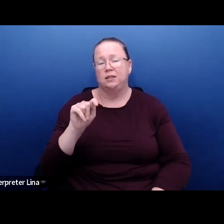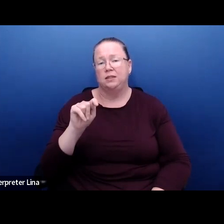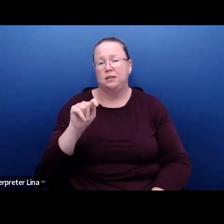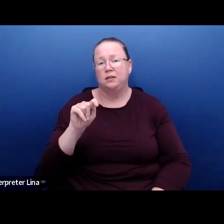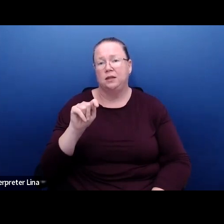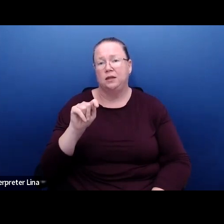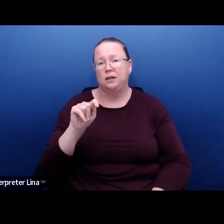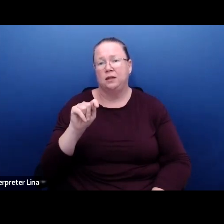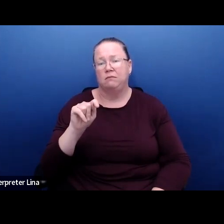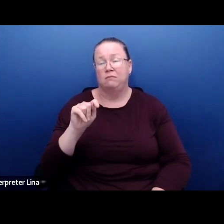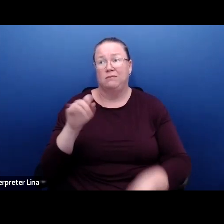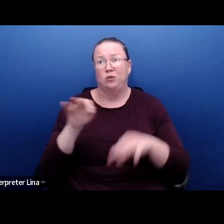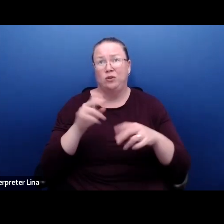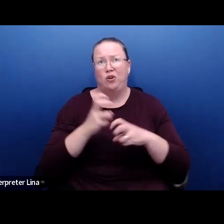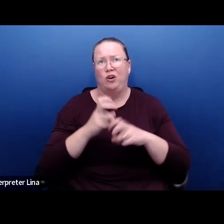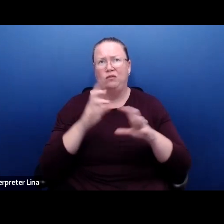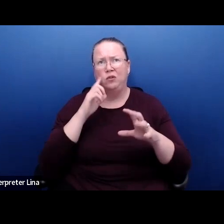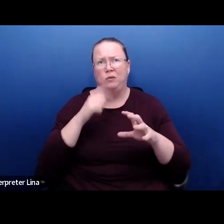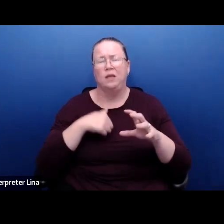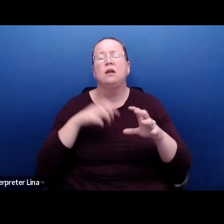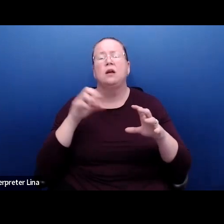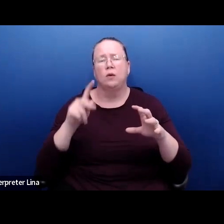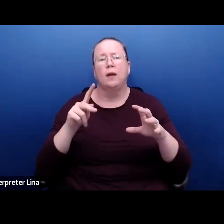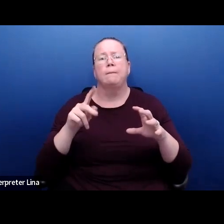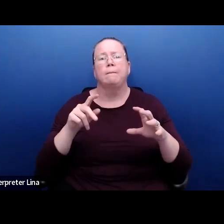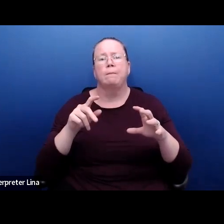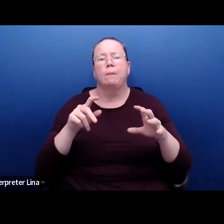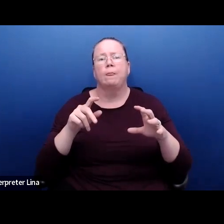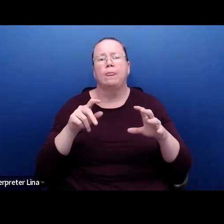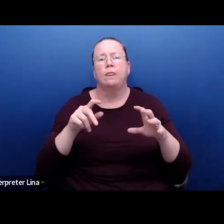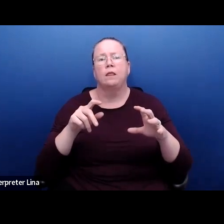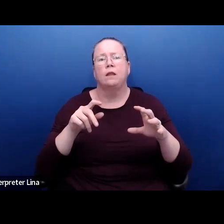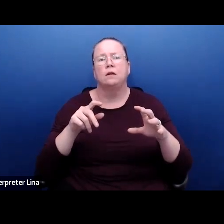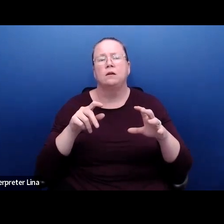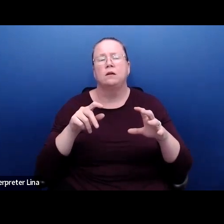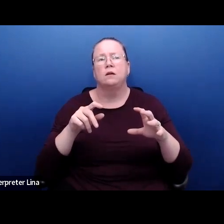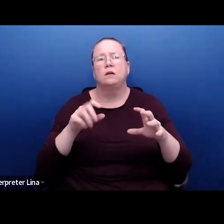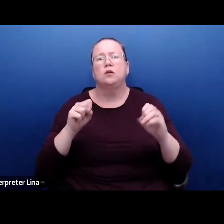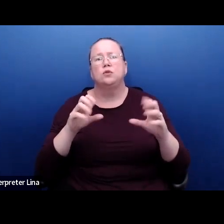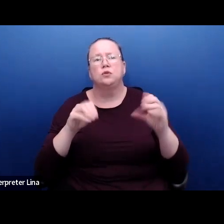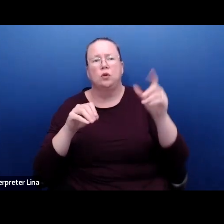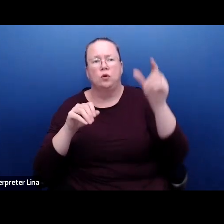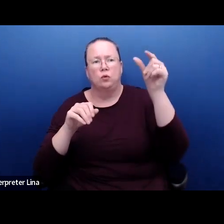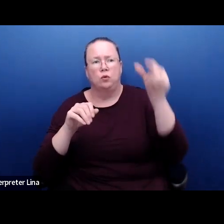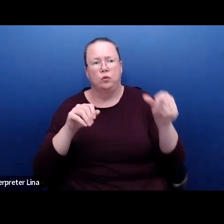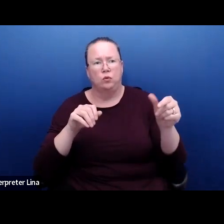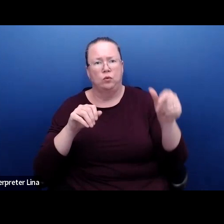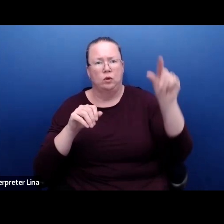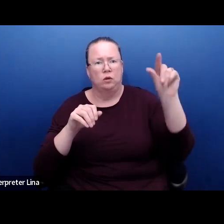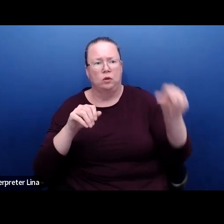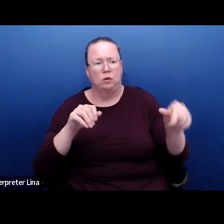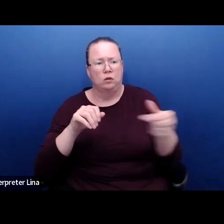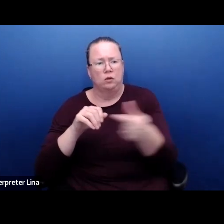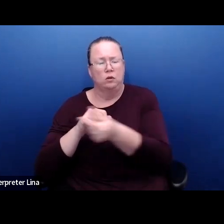my directions, which is hard for me. So coming down the left side of the picture, and then it curves at a